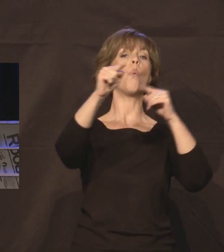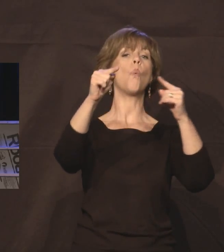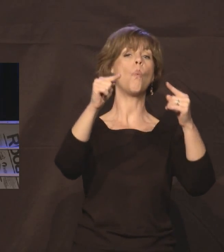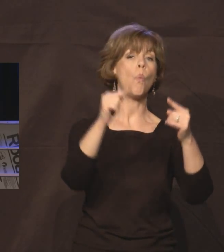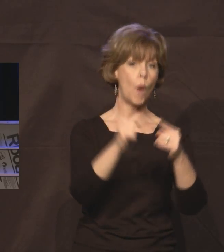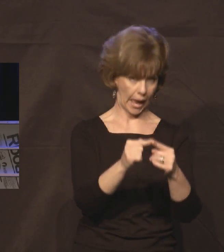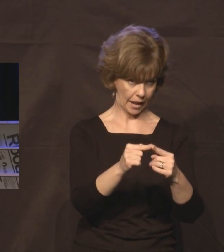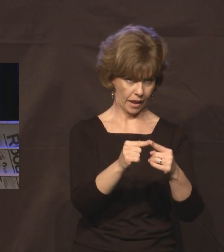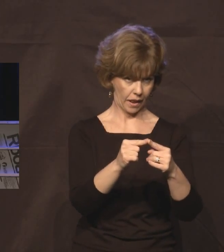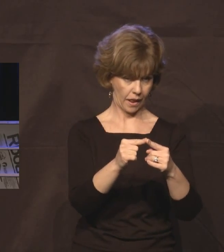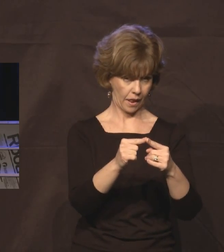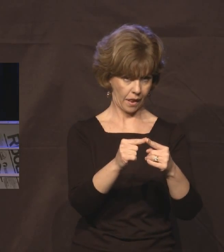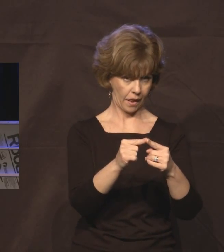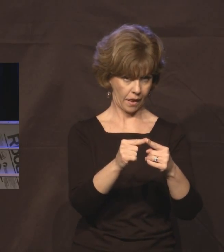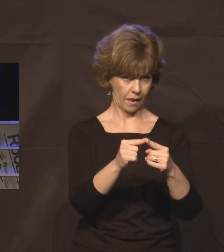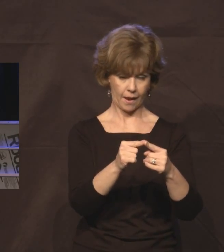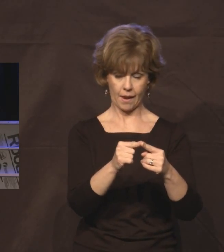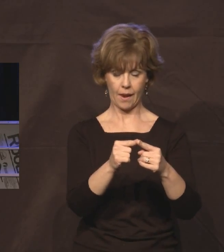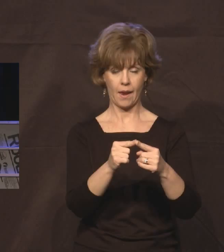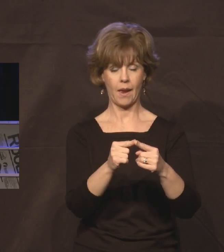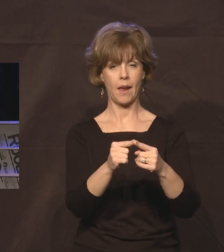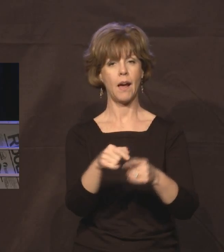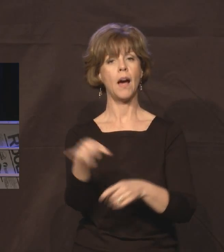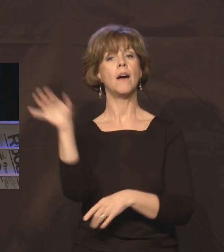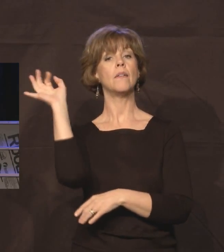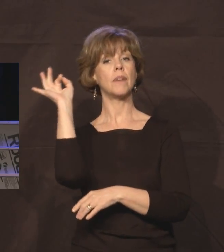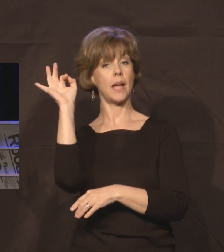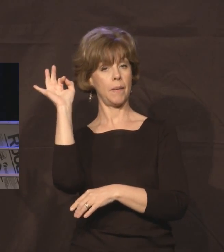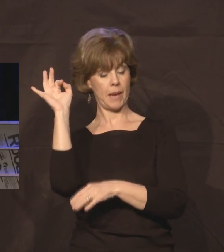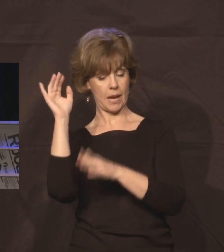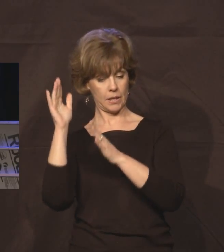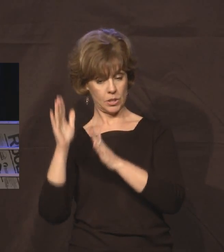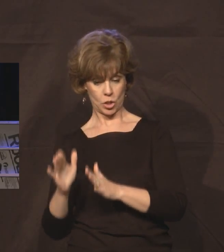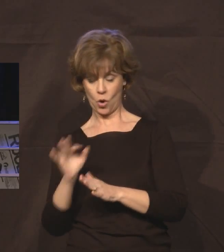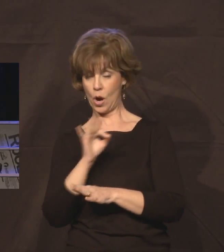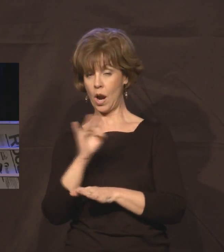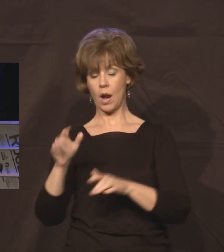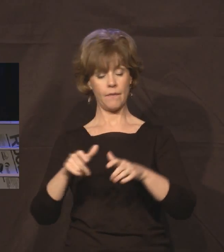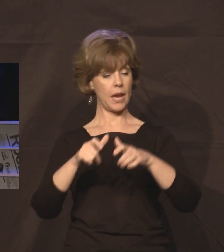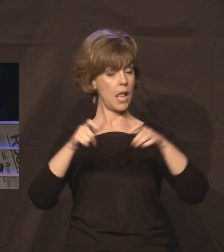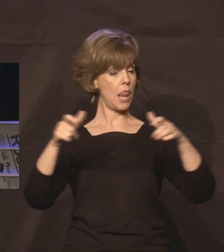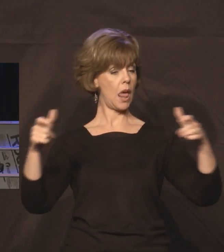of a very, what I would call a large church, with lots of different people